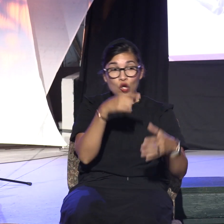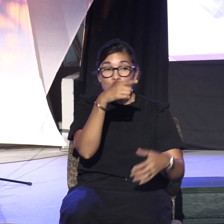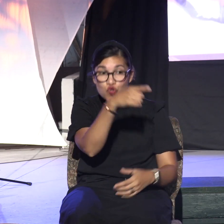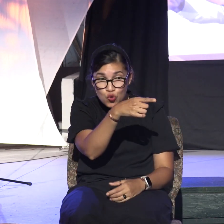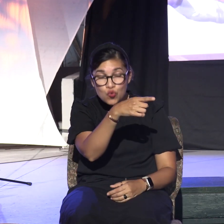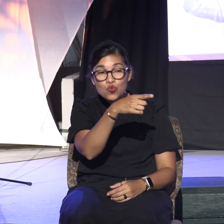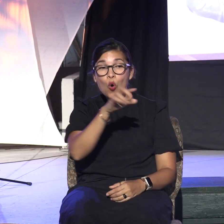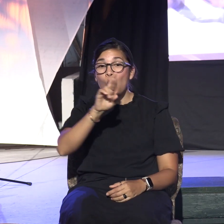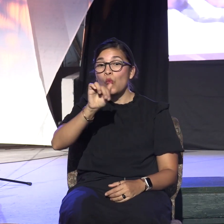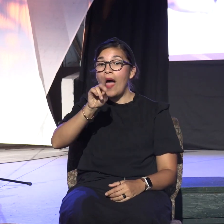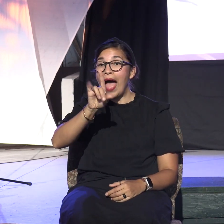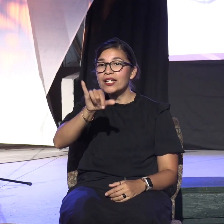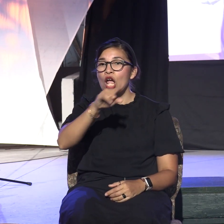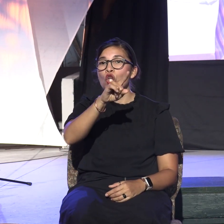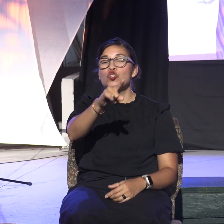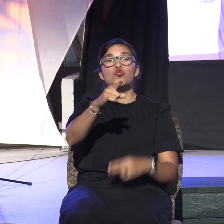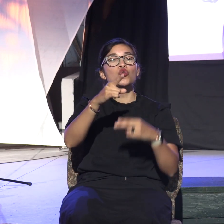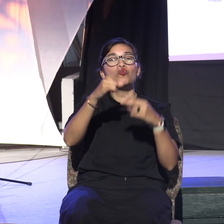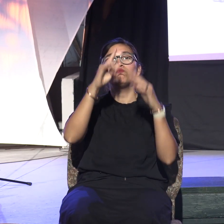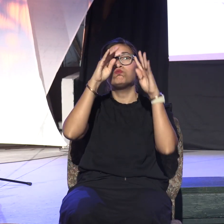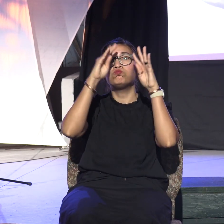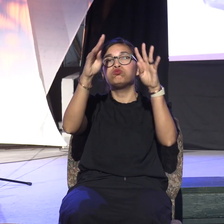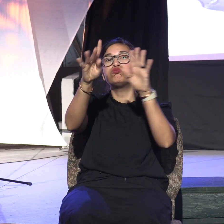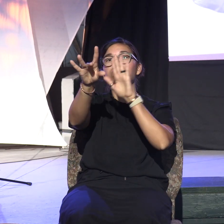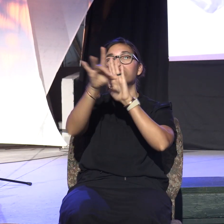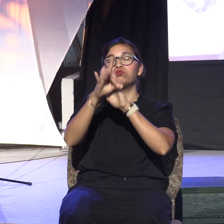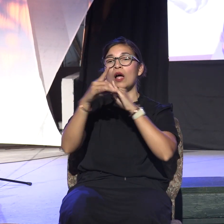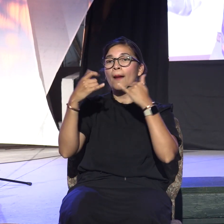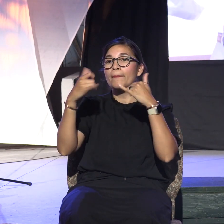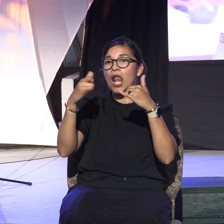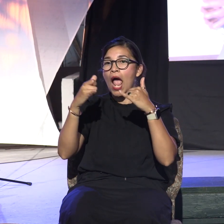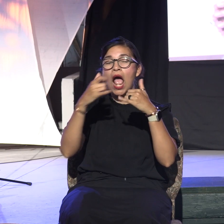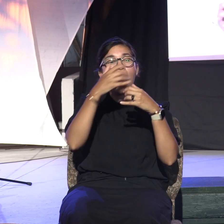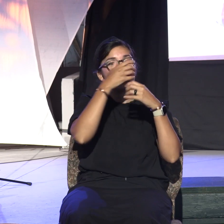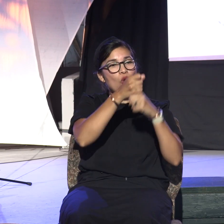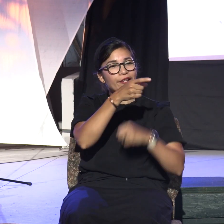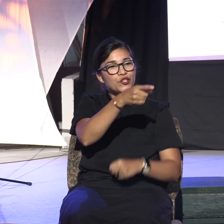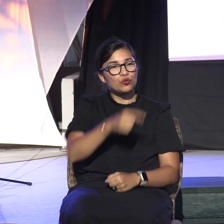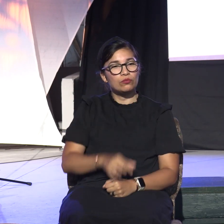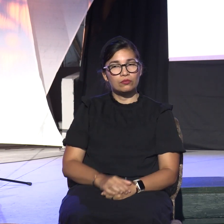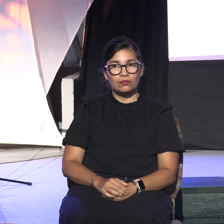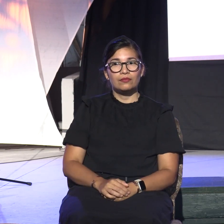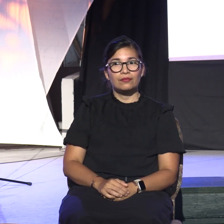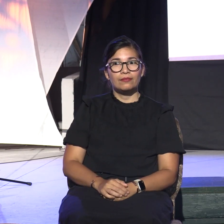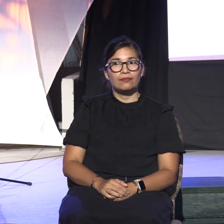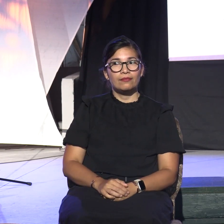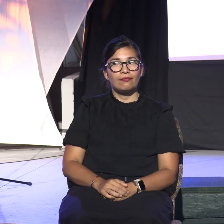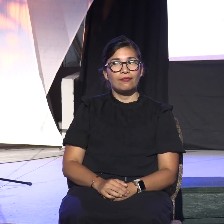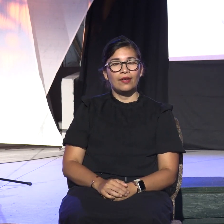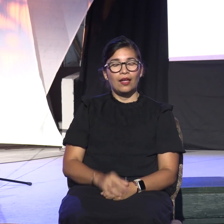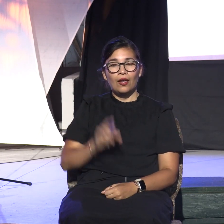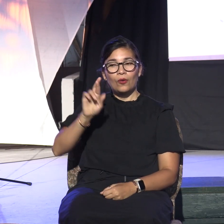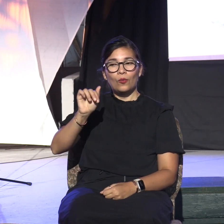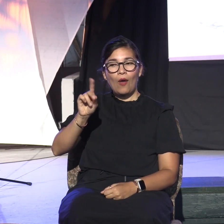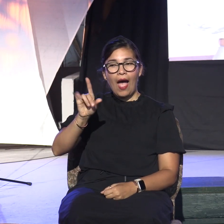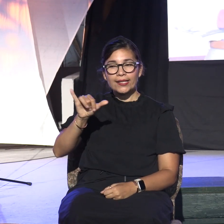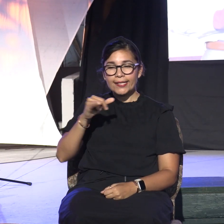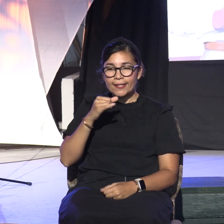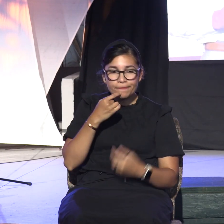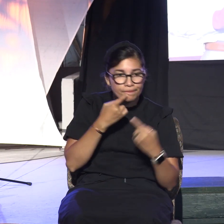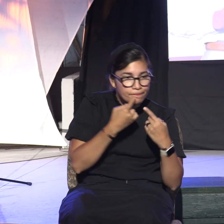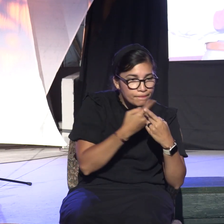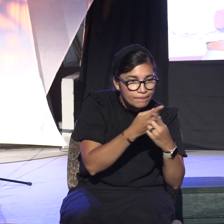So Randy called play number 13, which surprised everybody in the huddle because, well, it was a trick play that